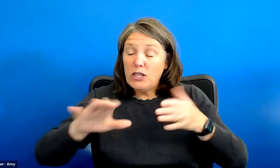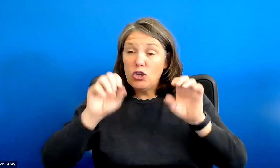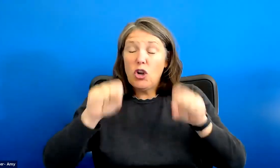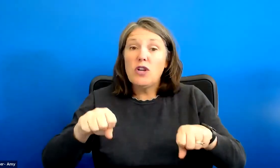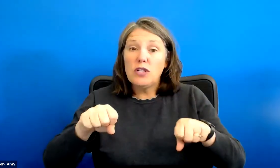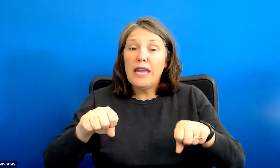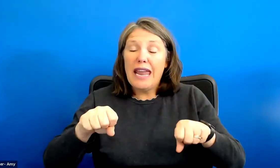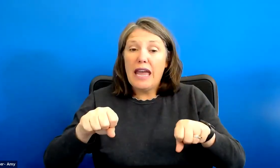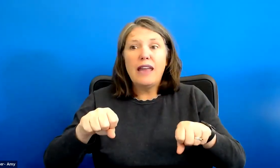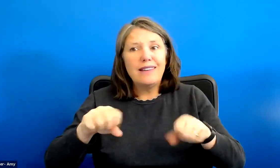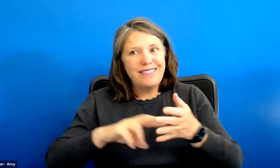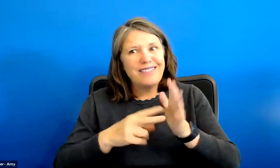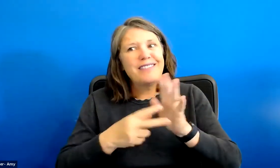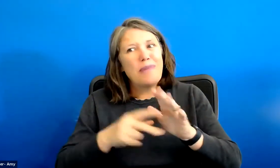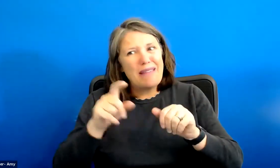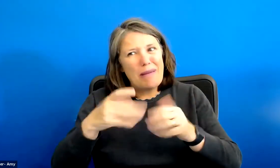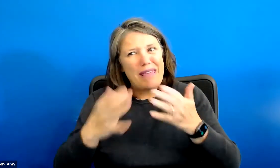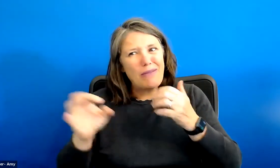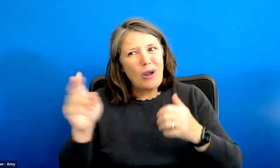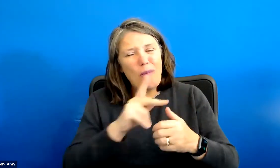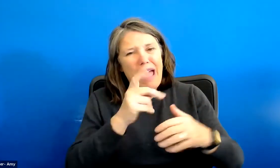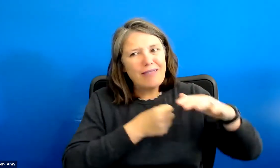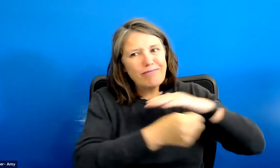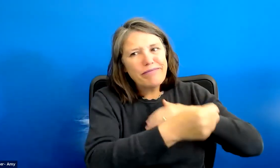to reinstitutionalization of the consumer.